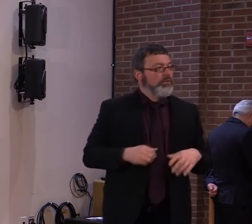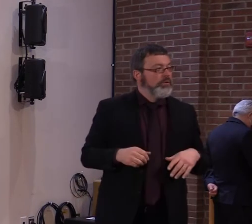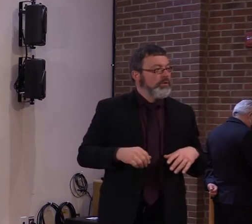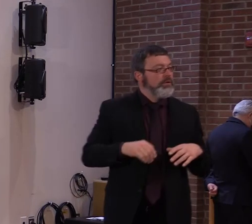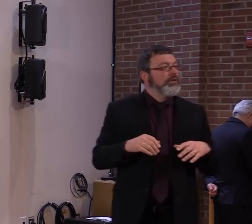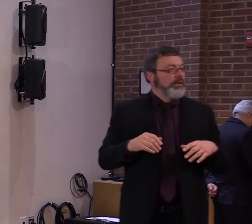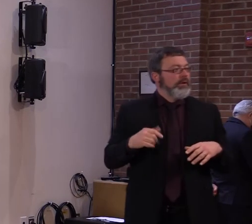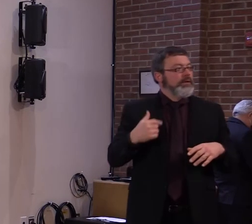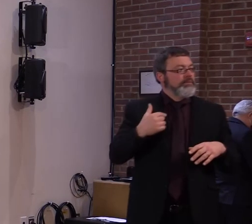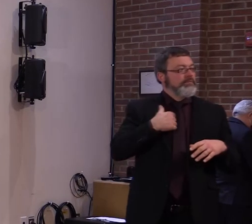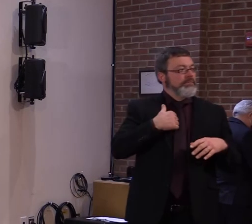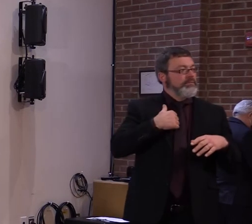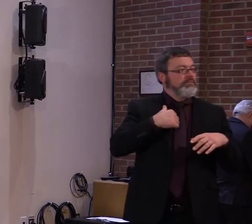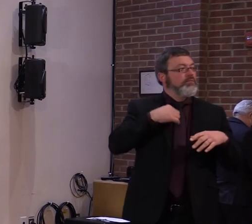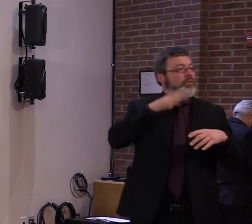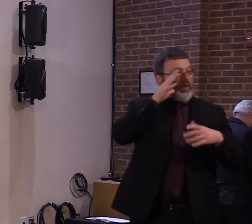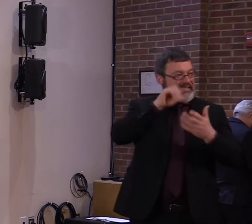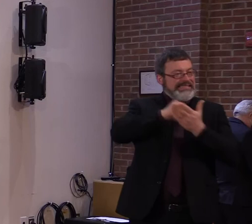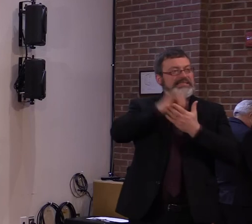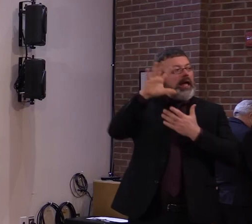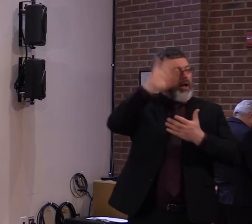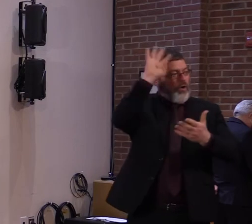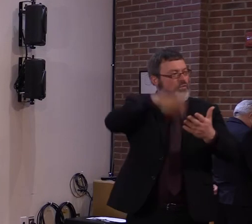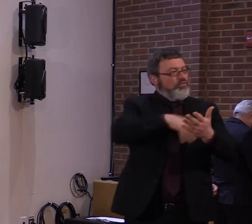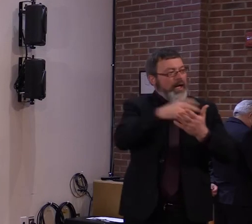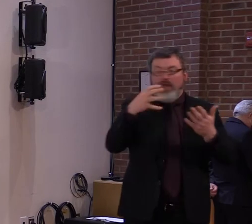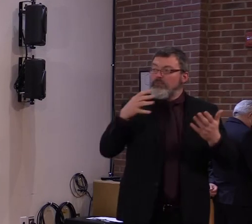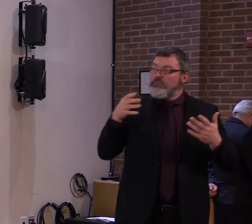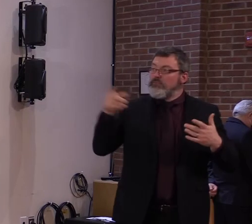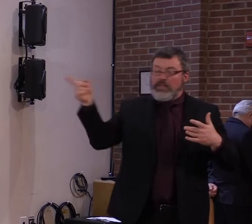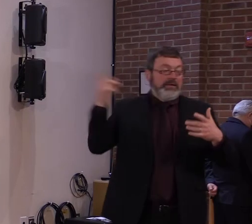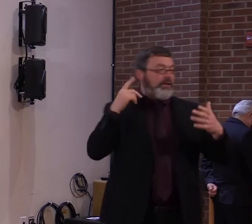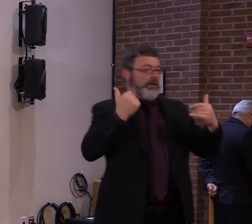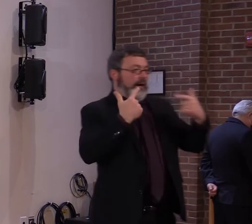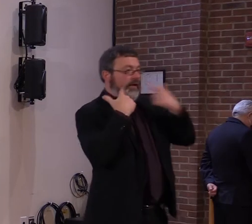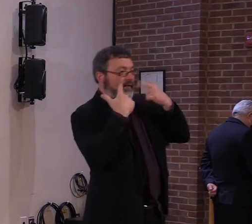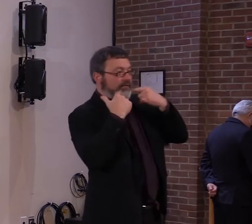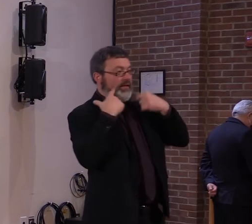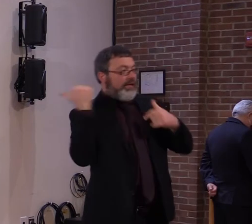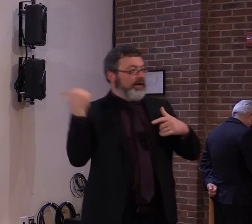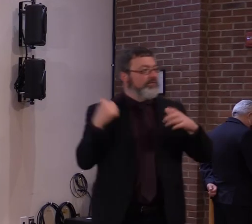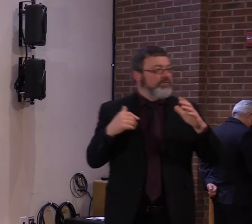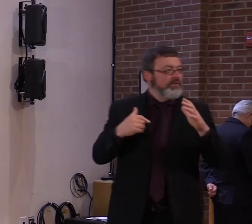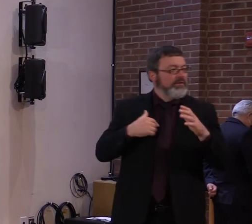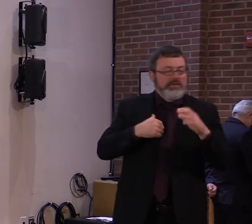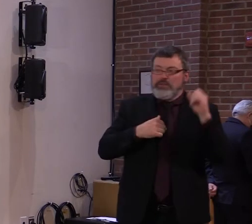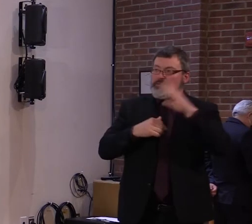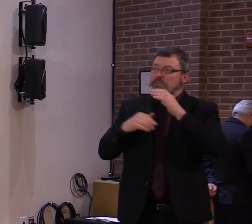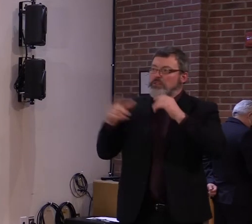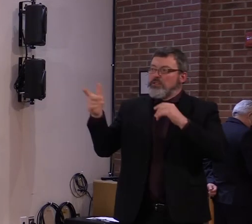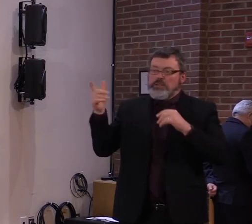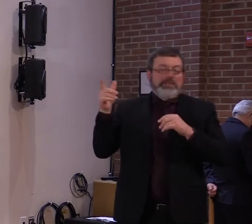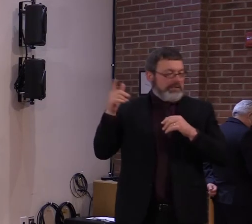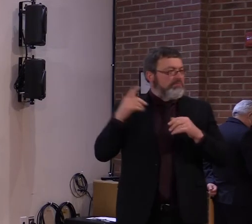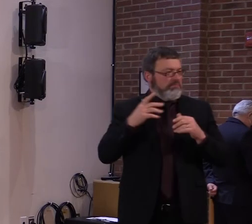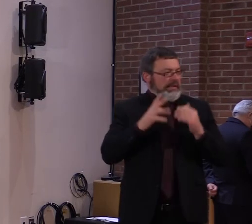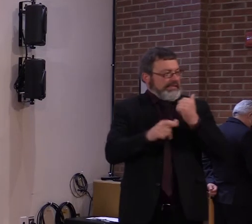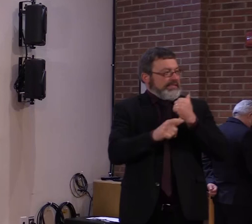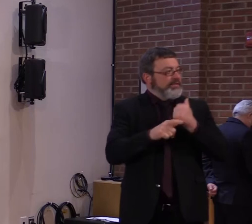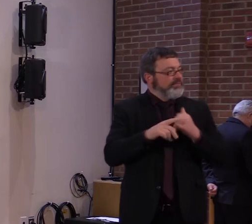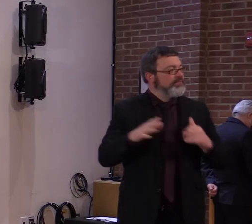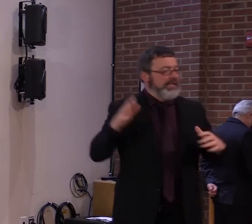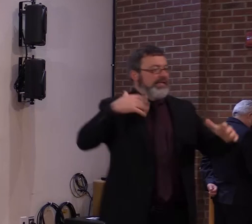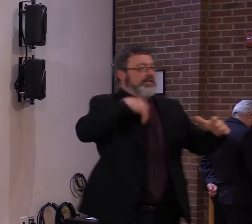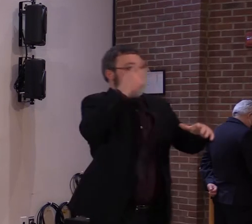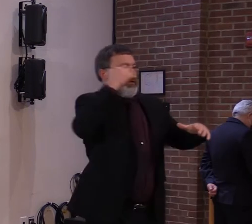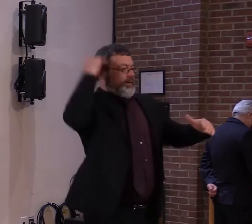graphs to your assistants last press conference. Steve, I'm up here to answer your question. I